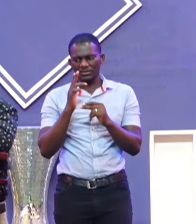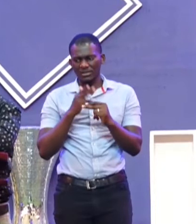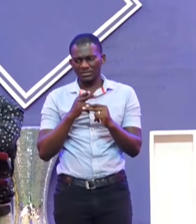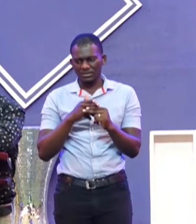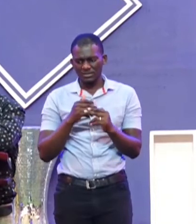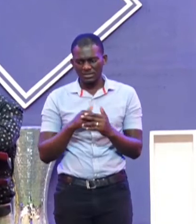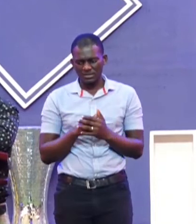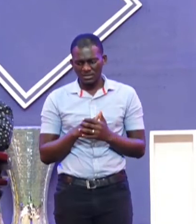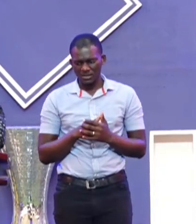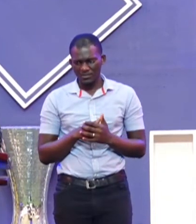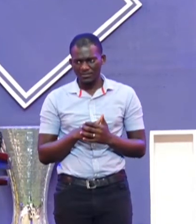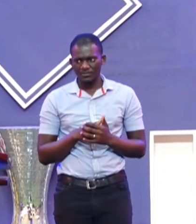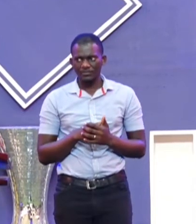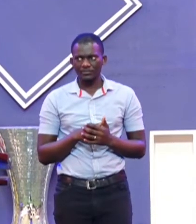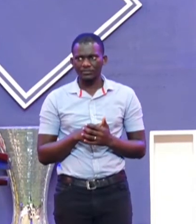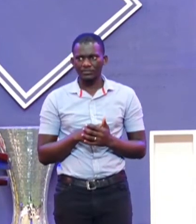name of Jesus.